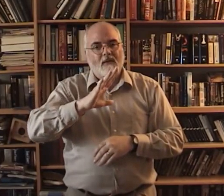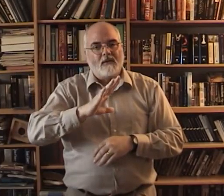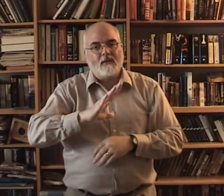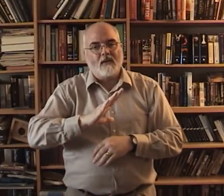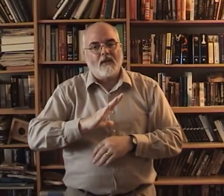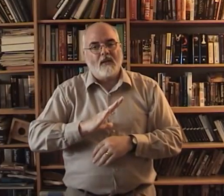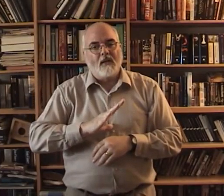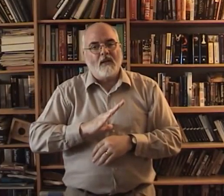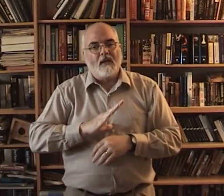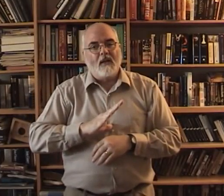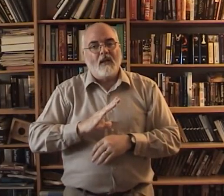royalty.